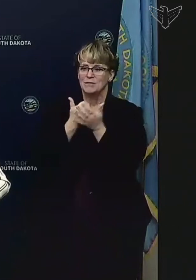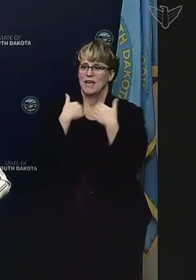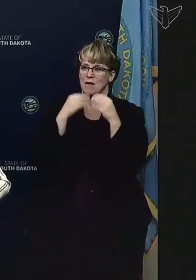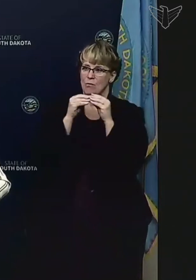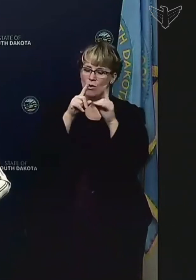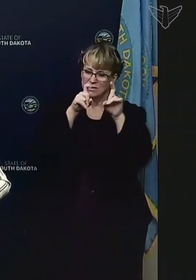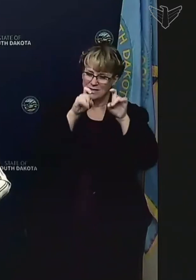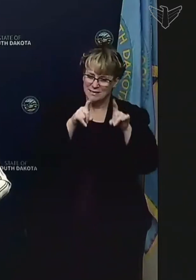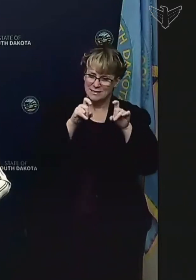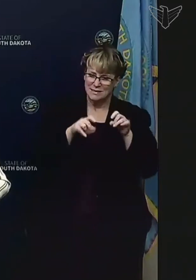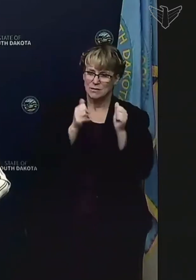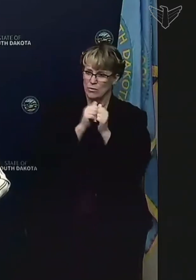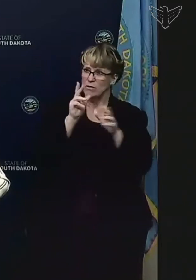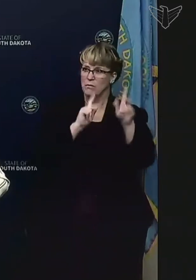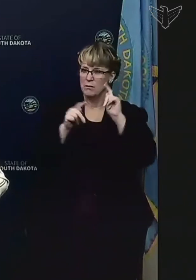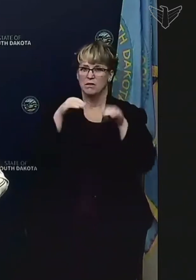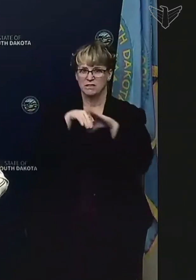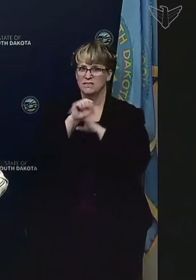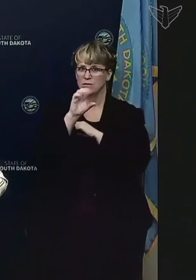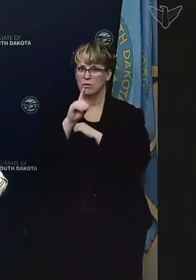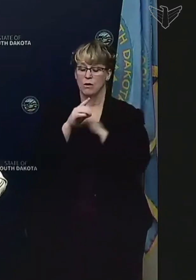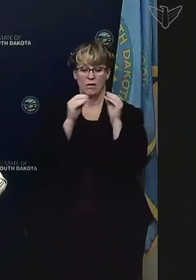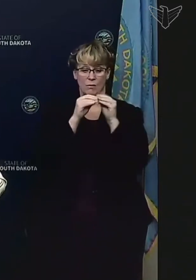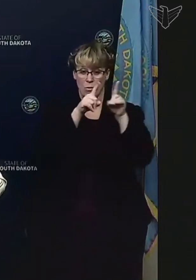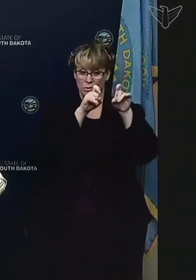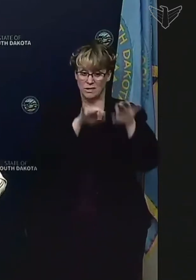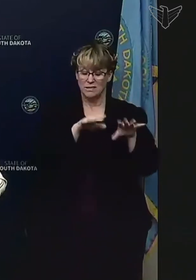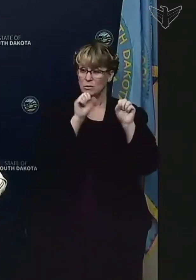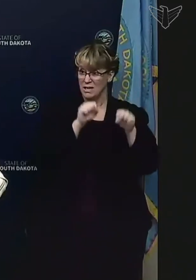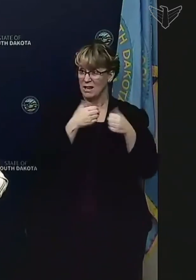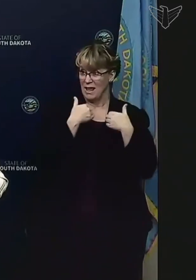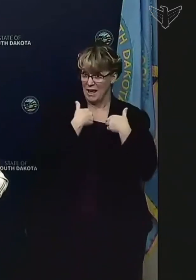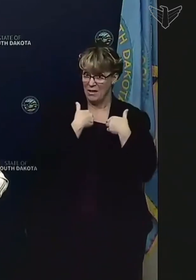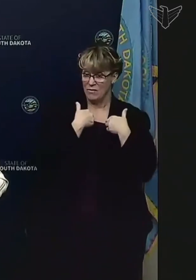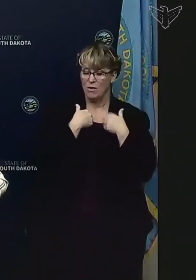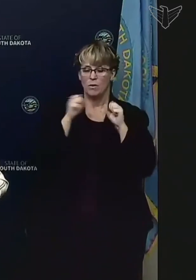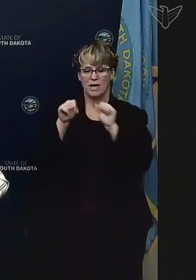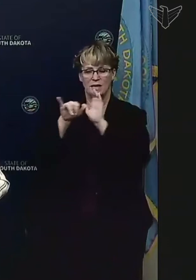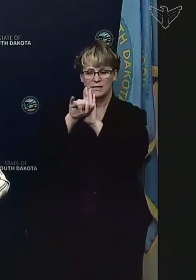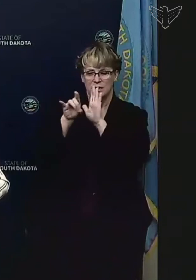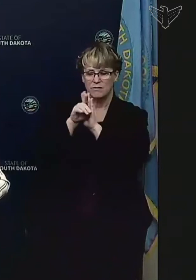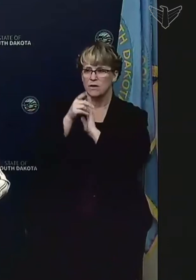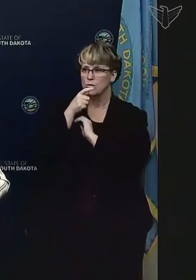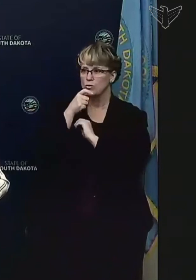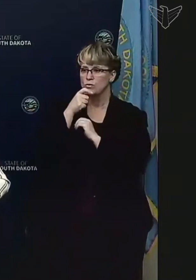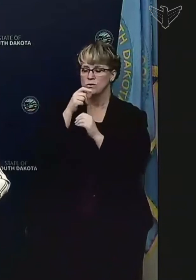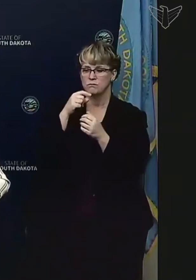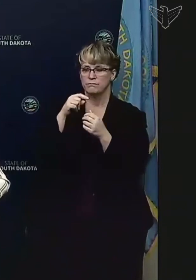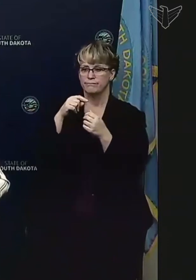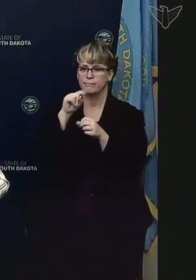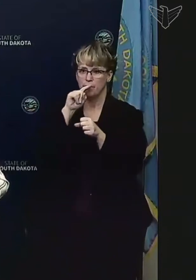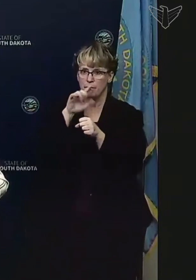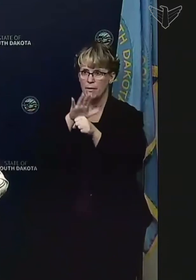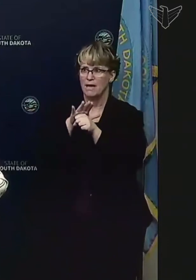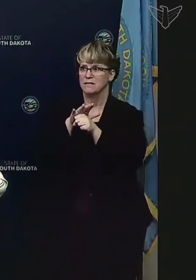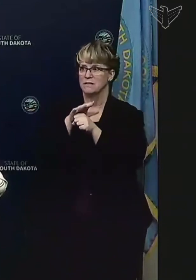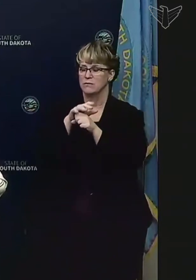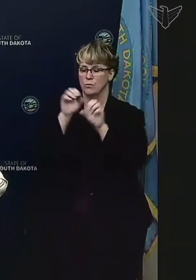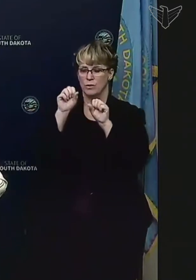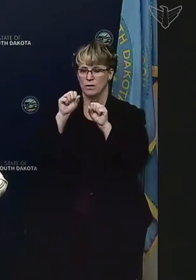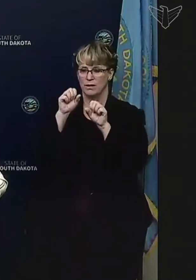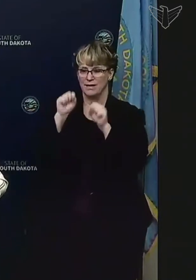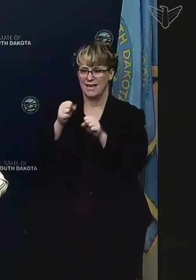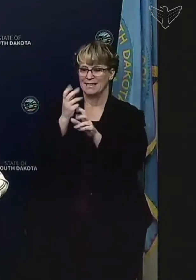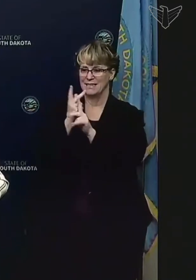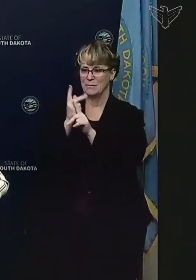more testing out there. We know that the more testing we can do, we can identify people that are positive, help them quarantine,